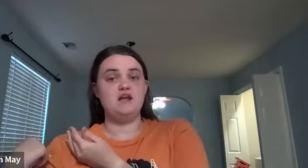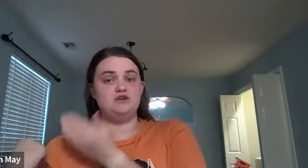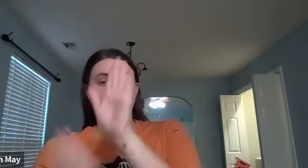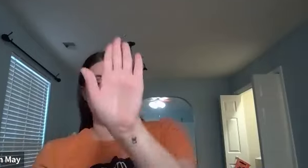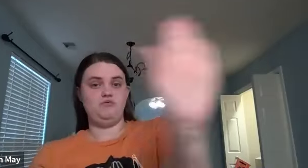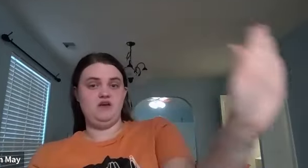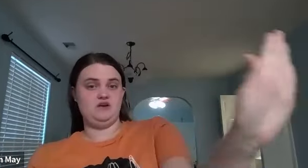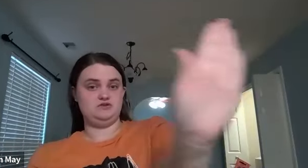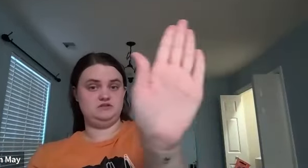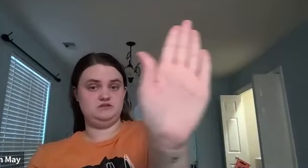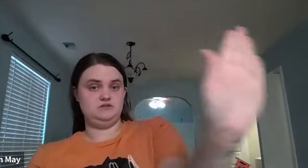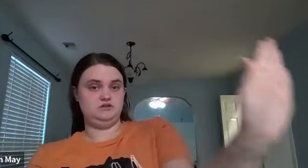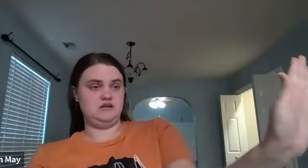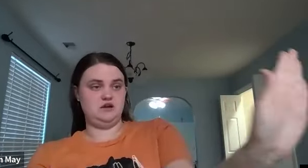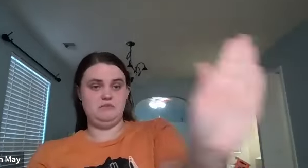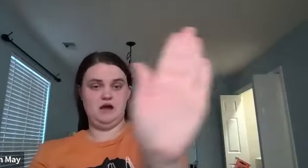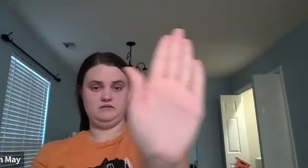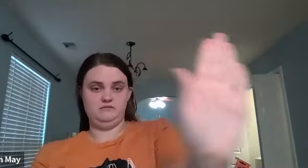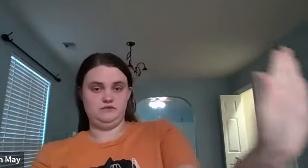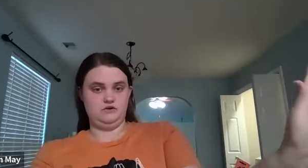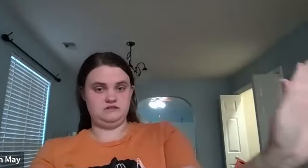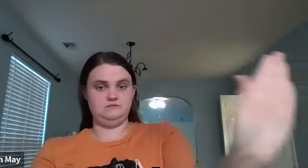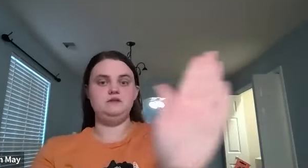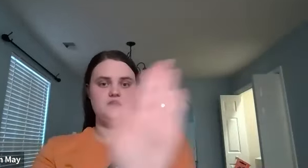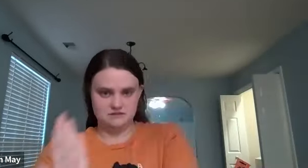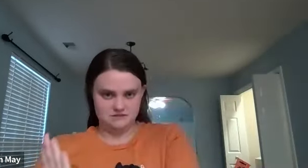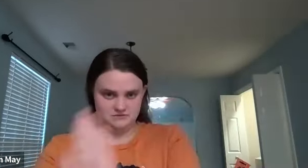theirs, you go theirs. You just kind of go back and forth across. Yes.